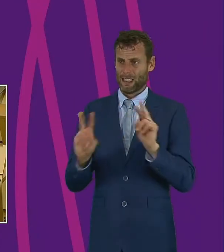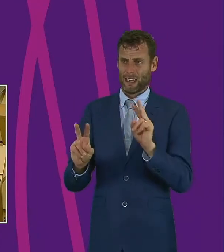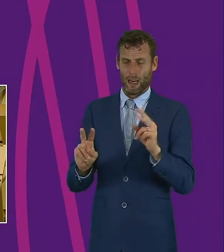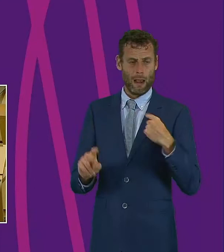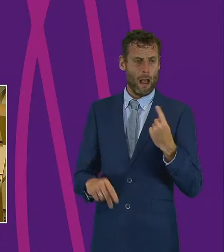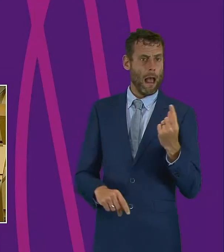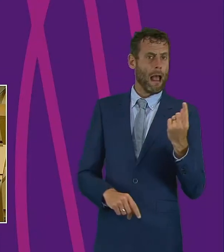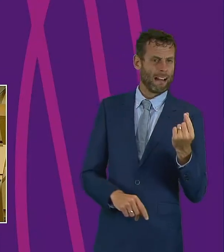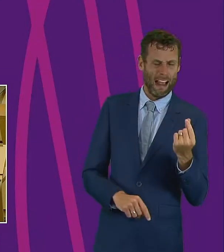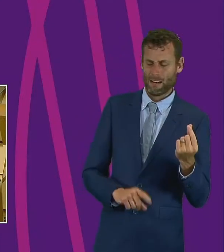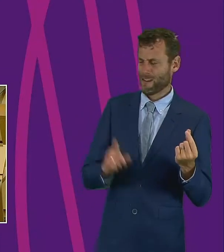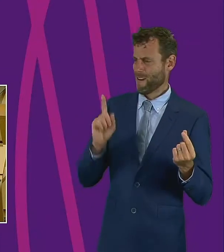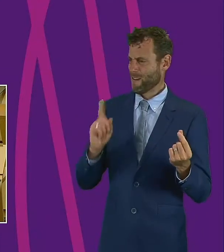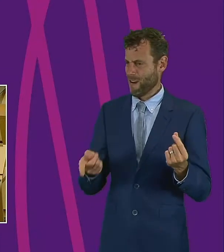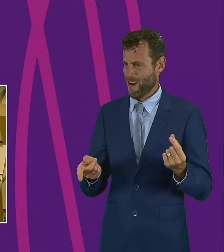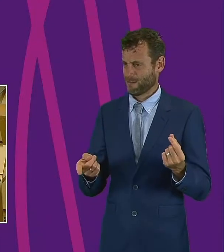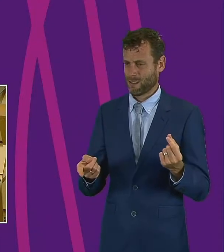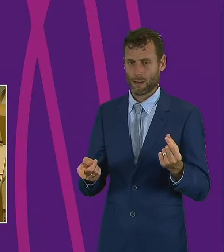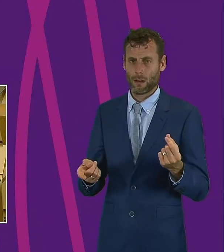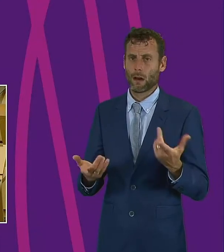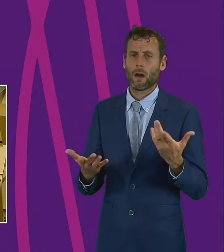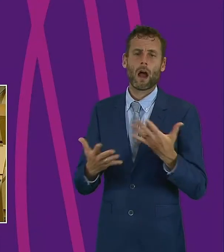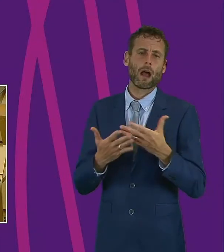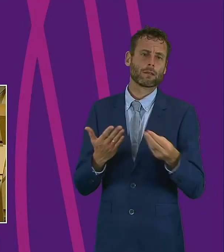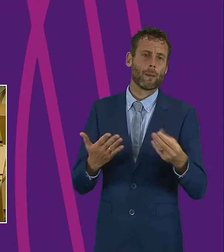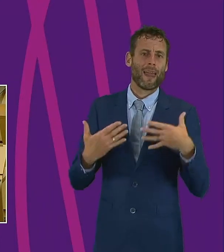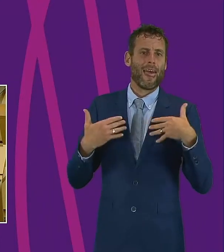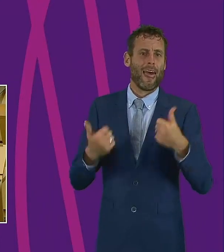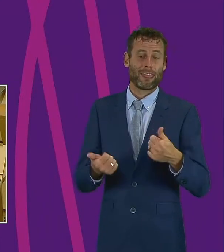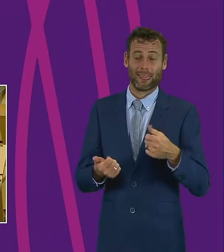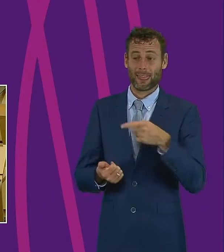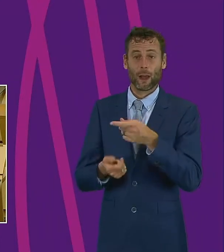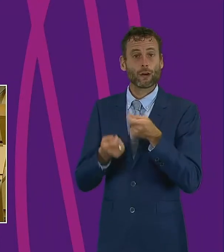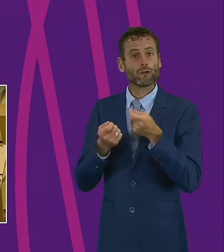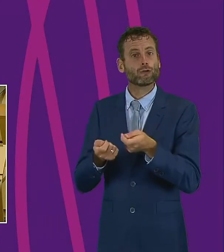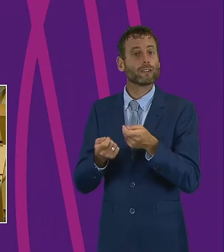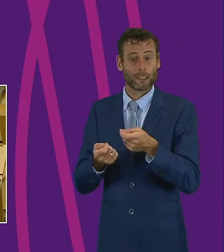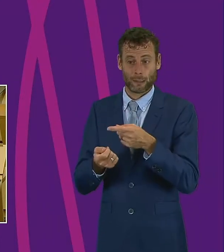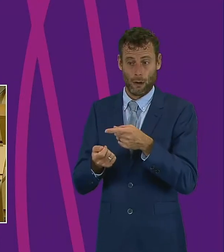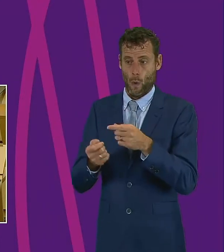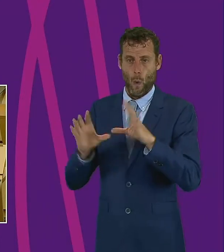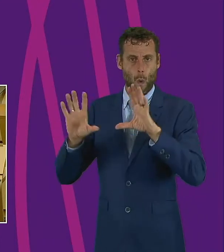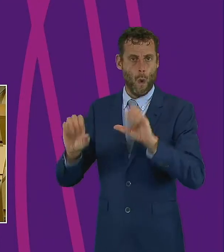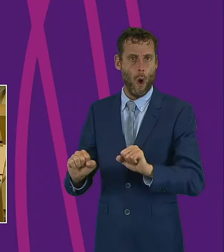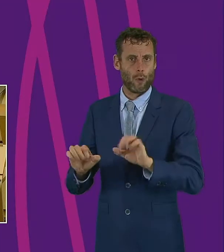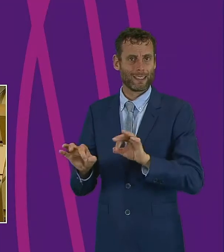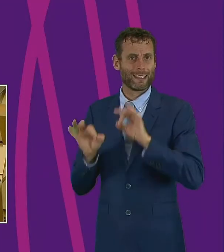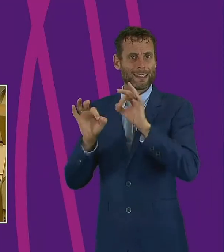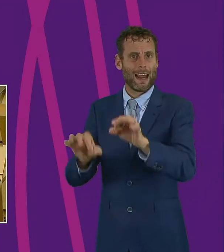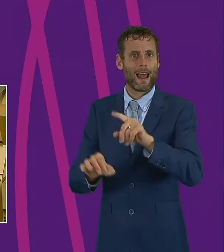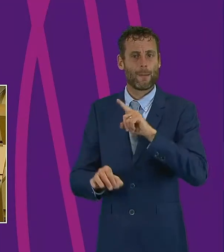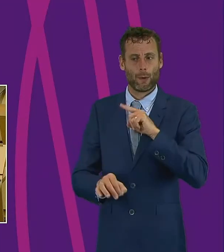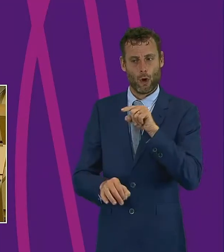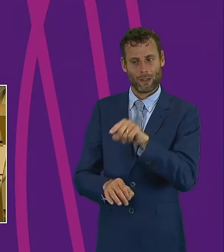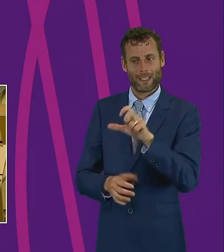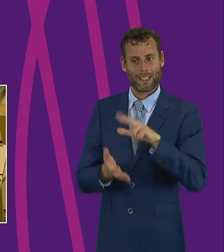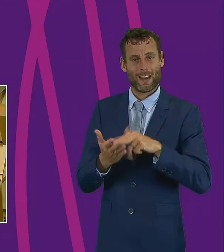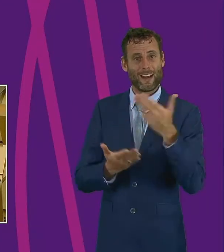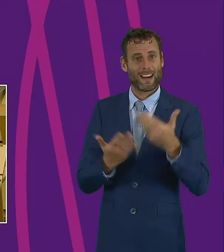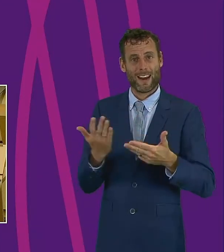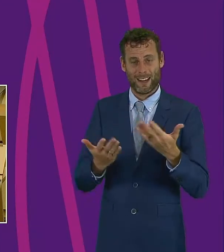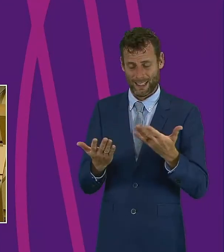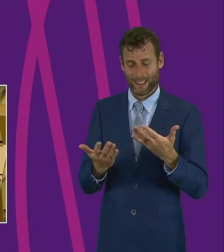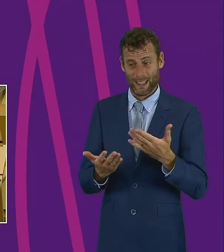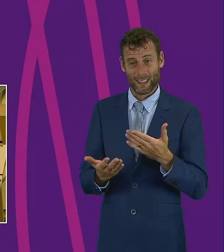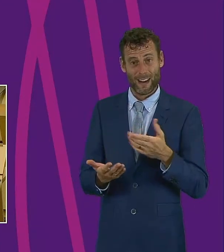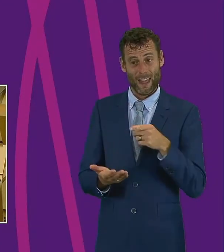postponement of certain procedures in the health service in order to deal with the COVID risks was probably, out of a range of